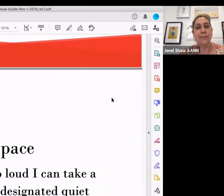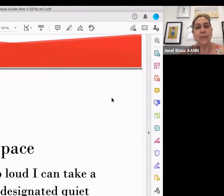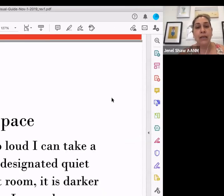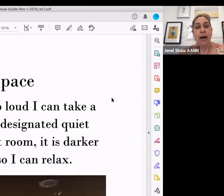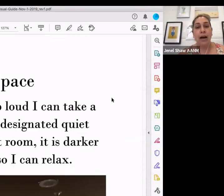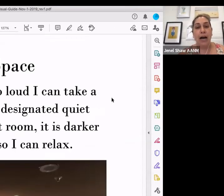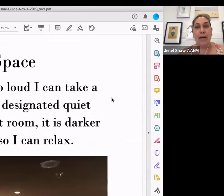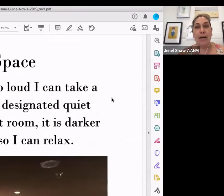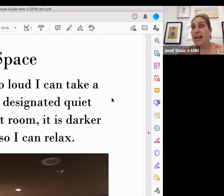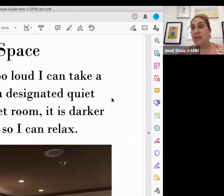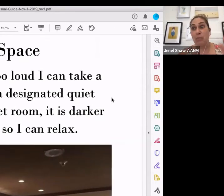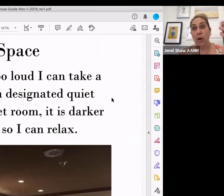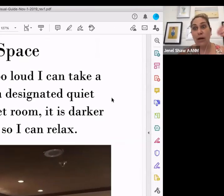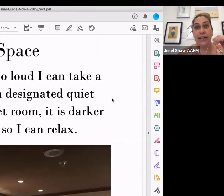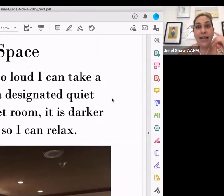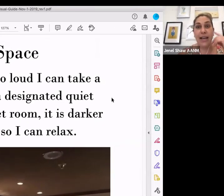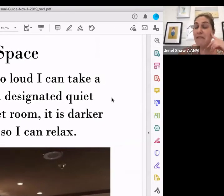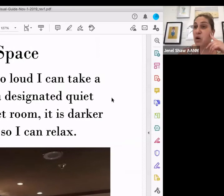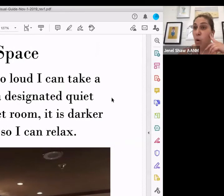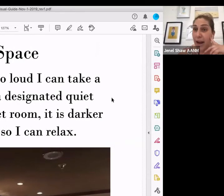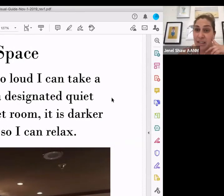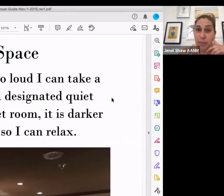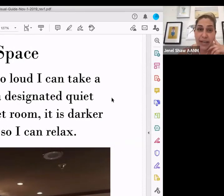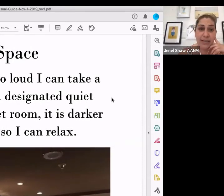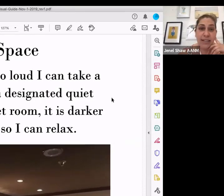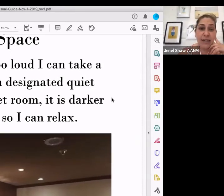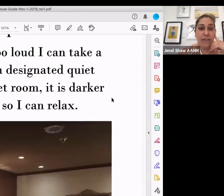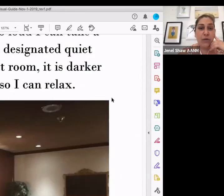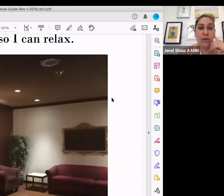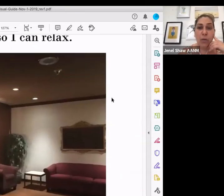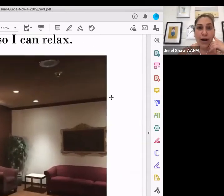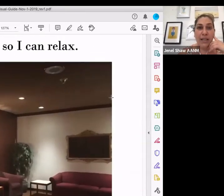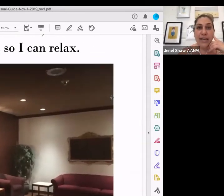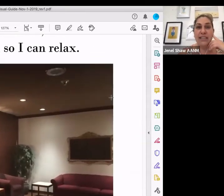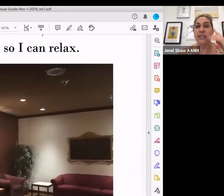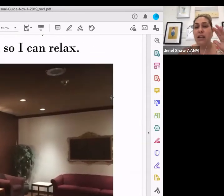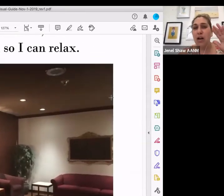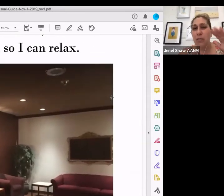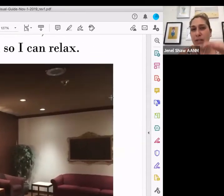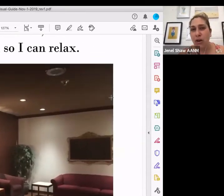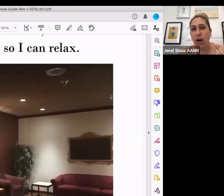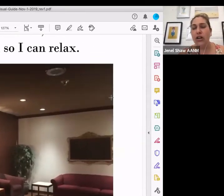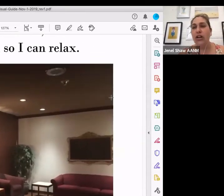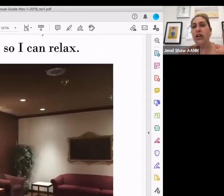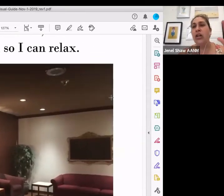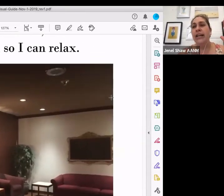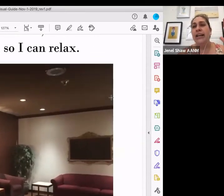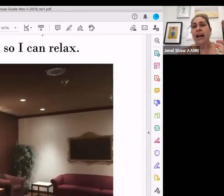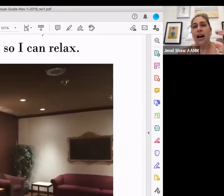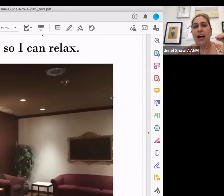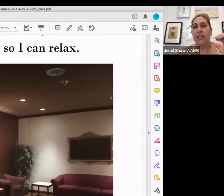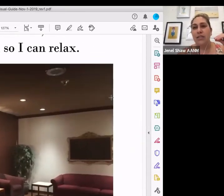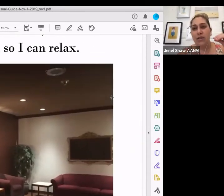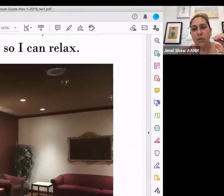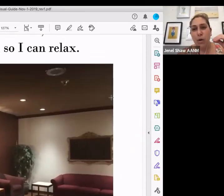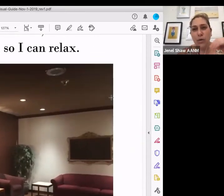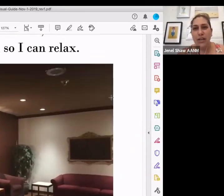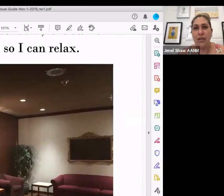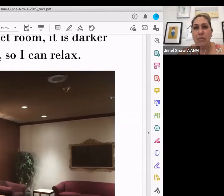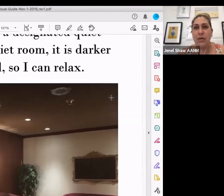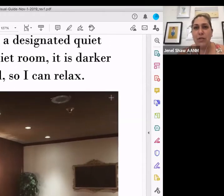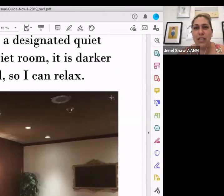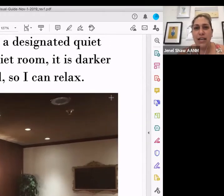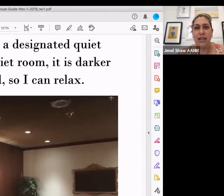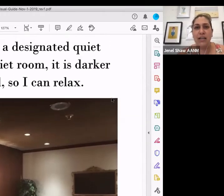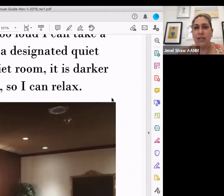performance. Another important thing, they have a quiet space. So this quiet space is a little bit darker. You won't